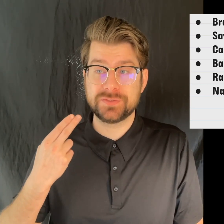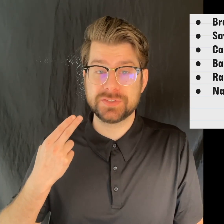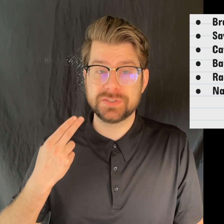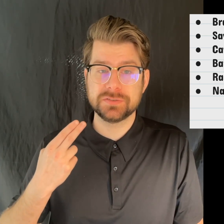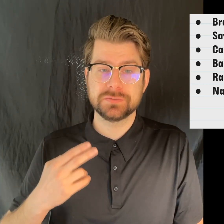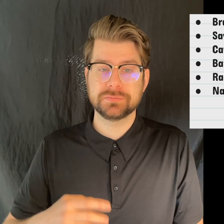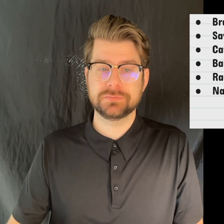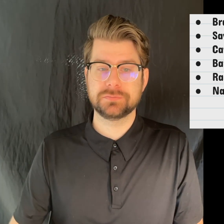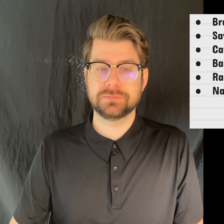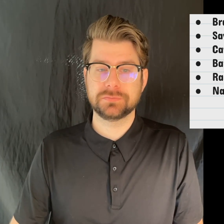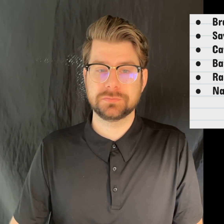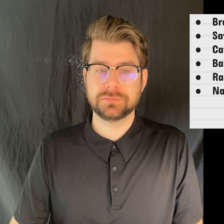caves,